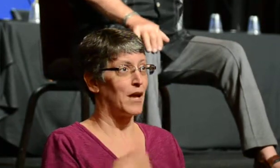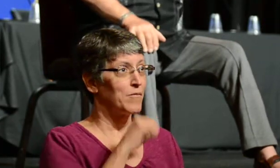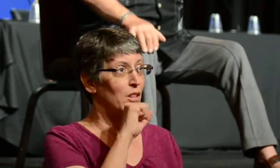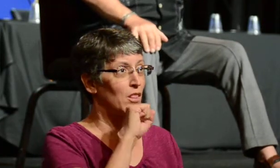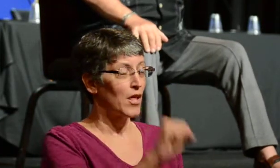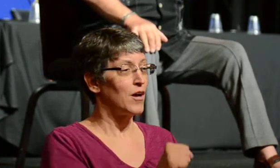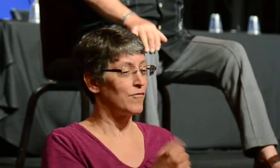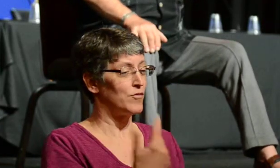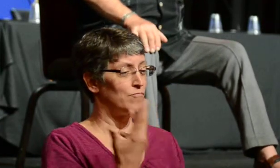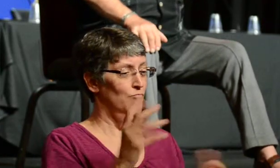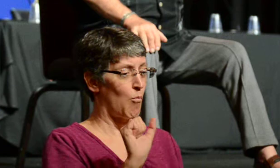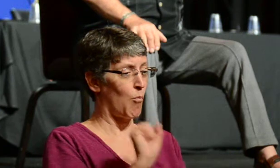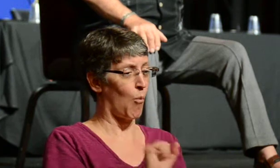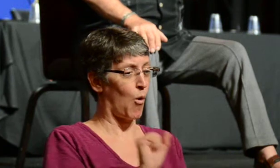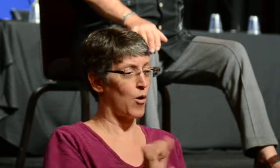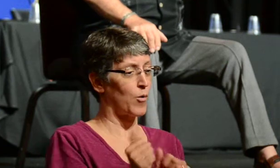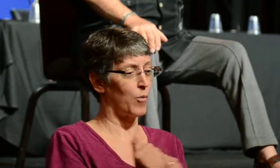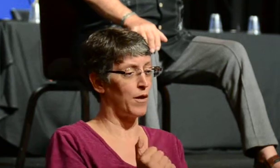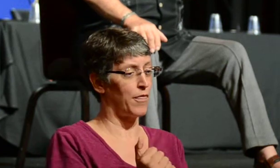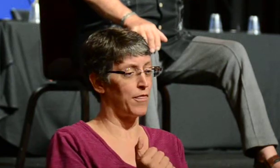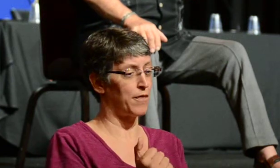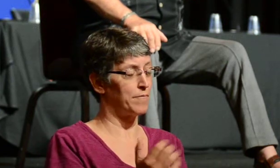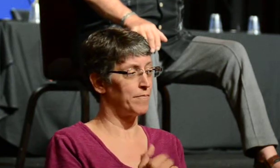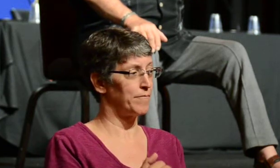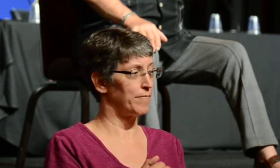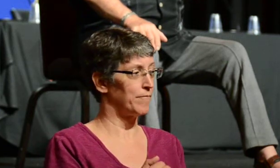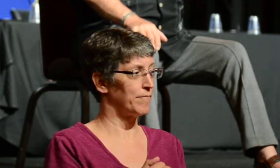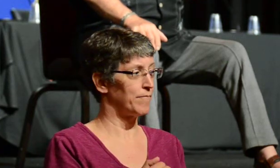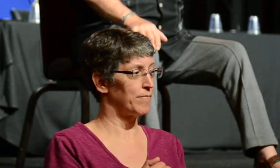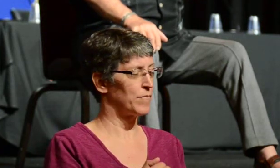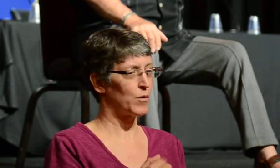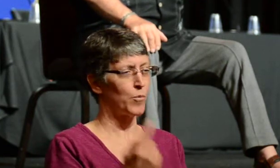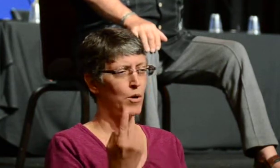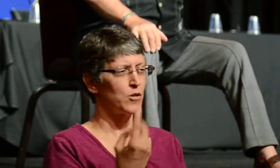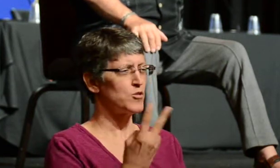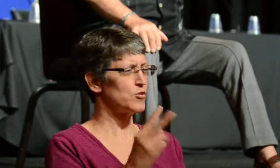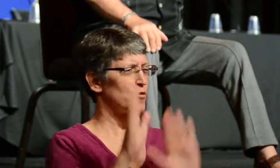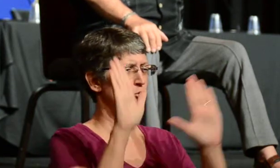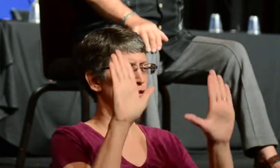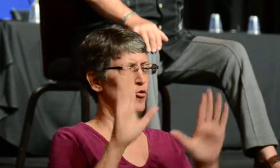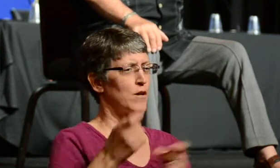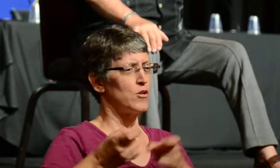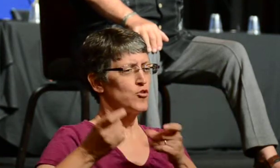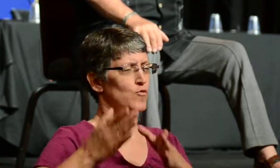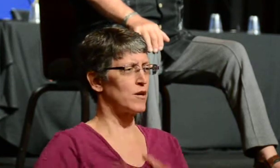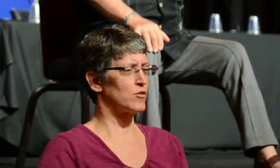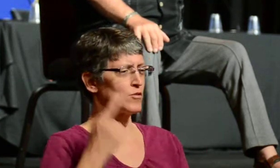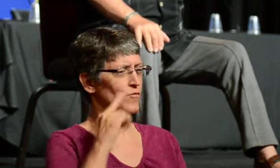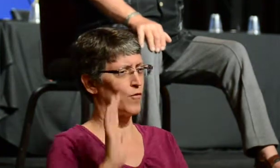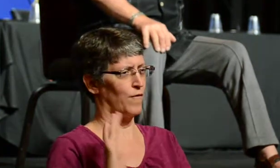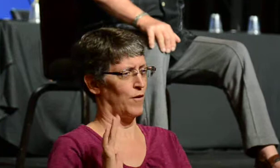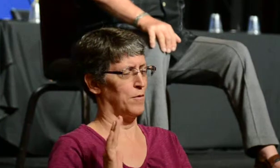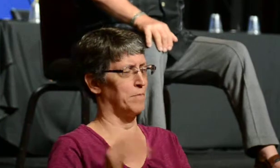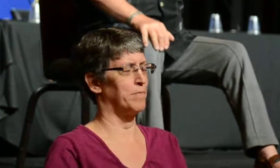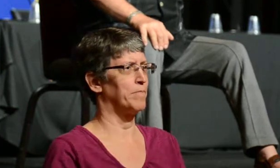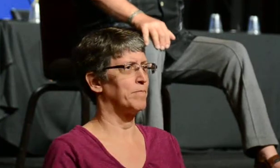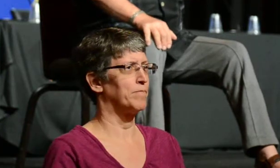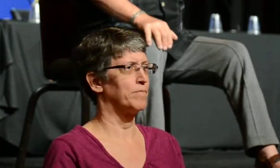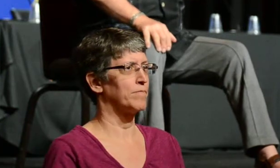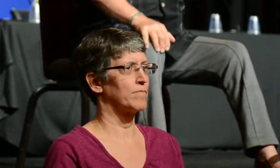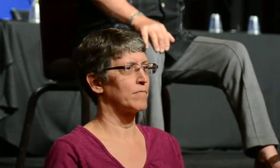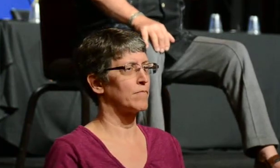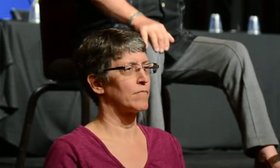to have worked with one or two of the great directors in film.